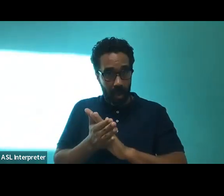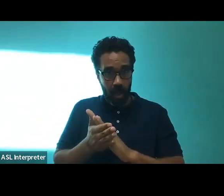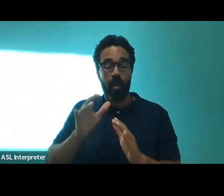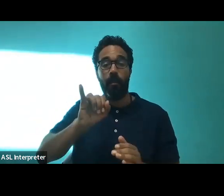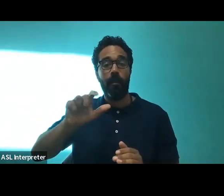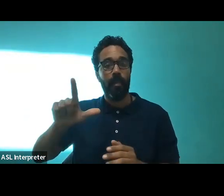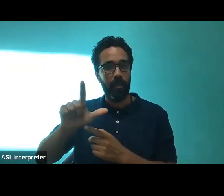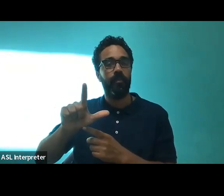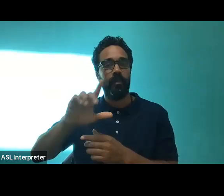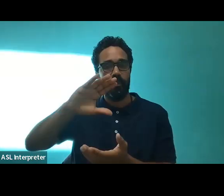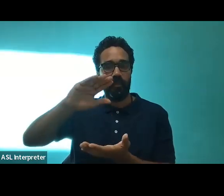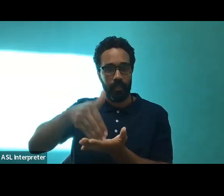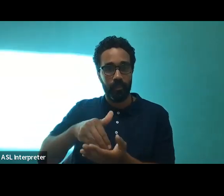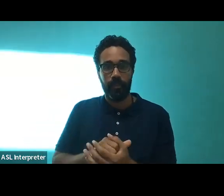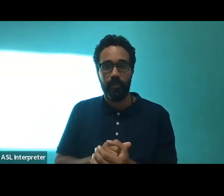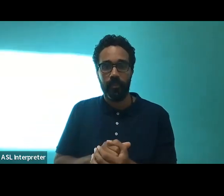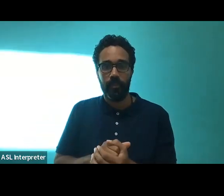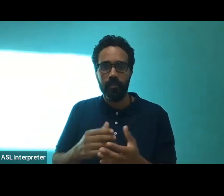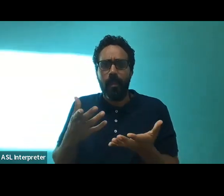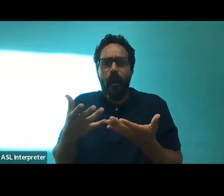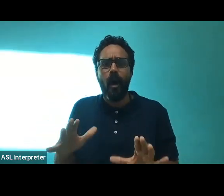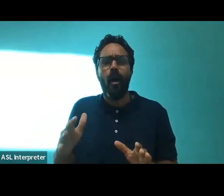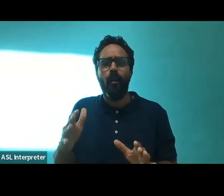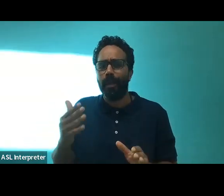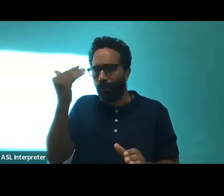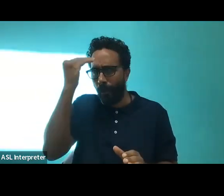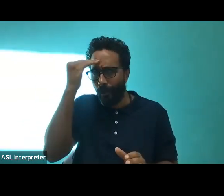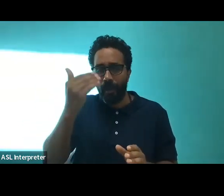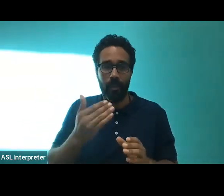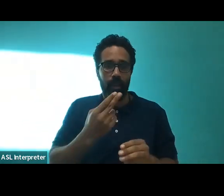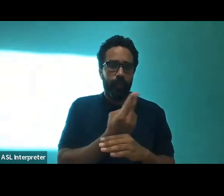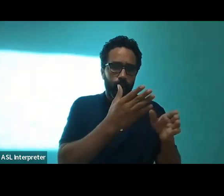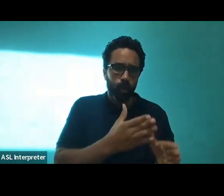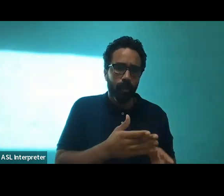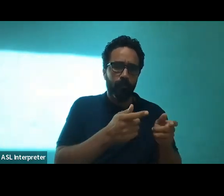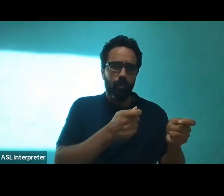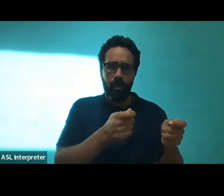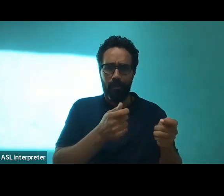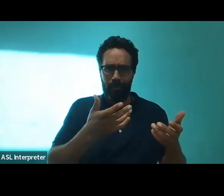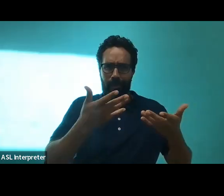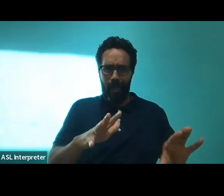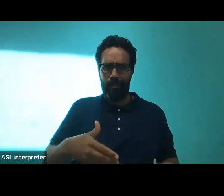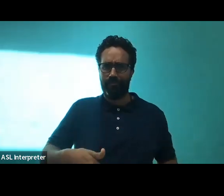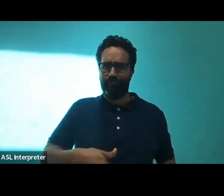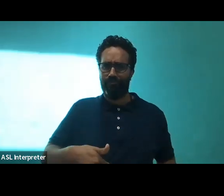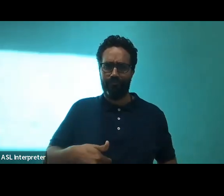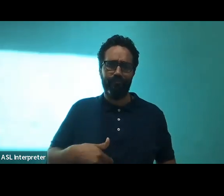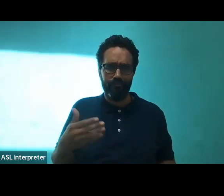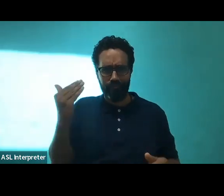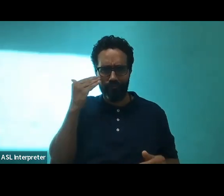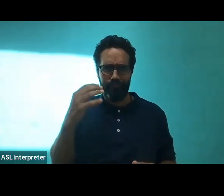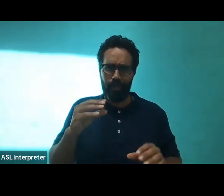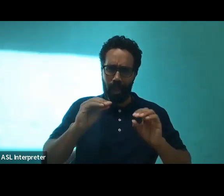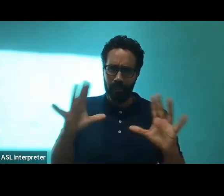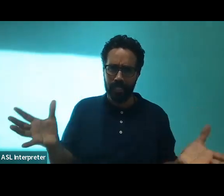automatically understood about consumer control. They didn't have to develop that knowledge or that skill.